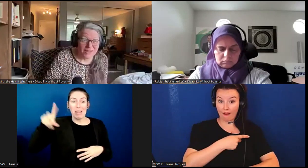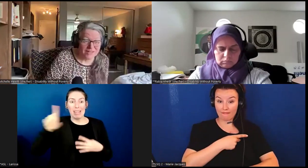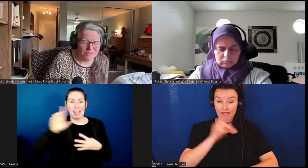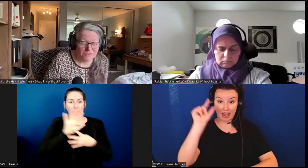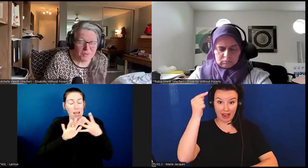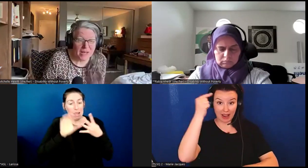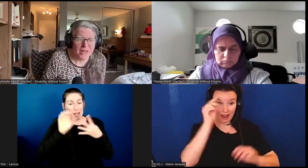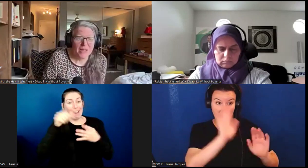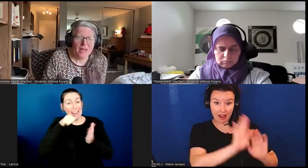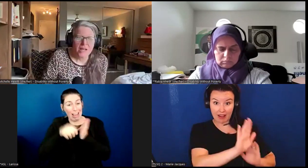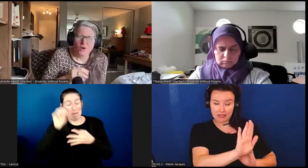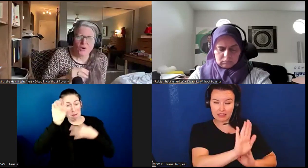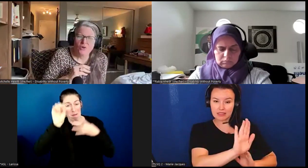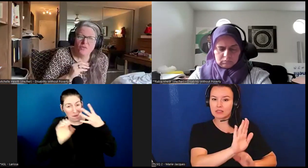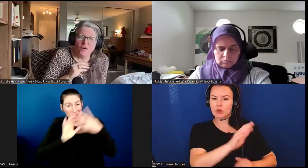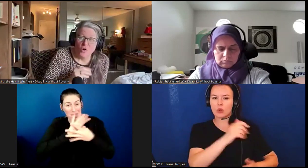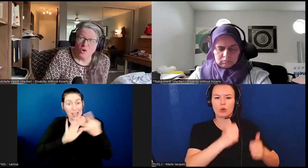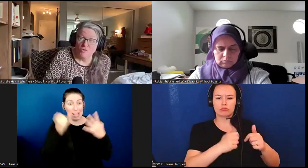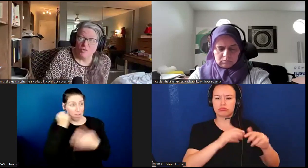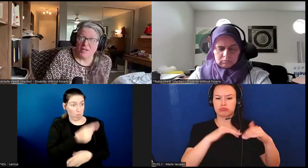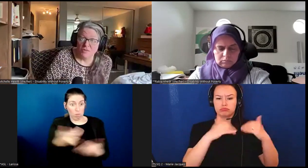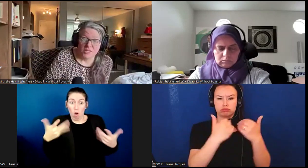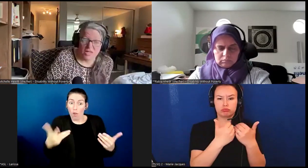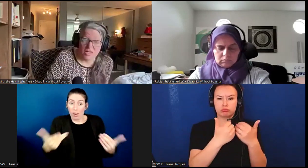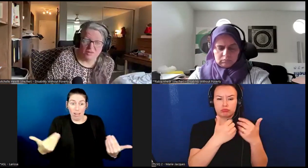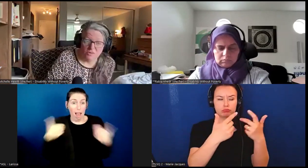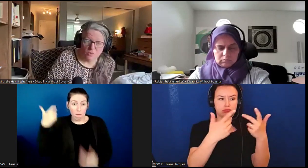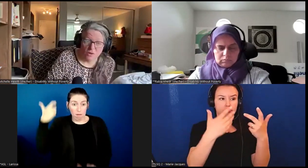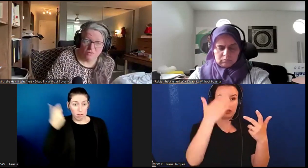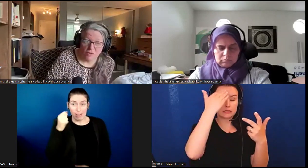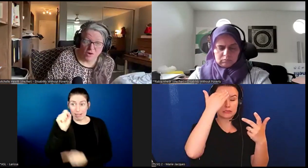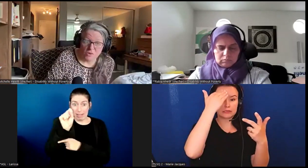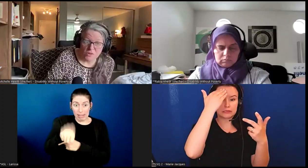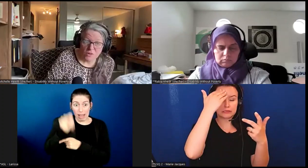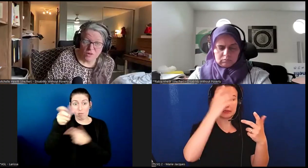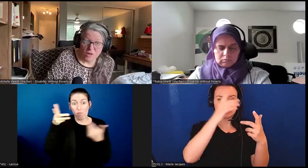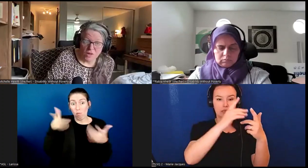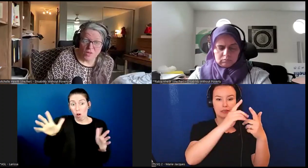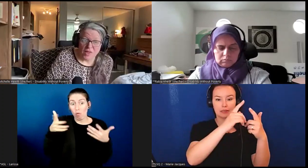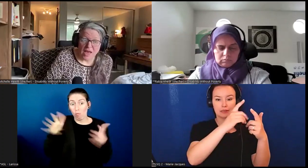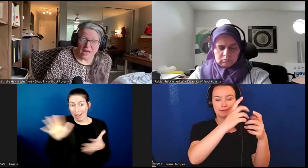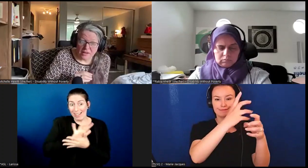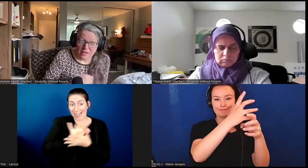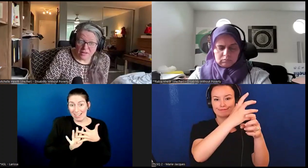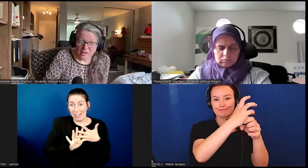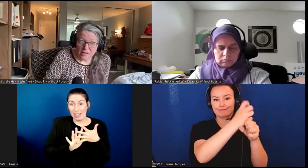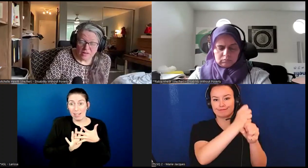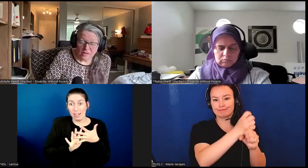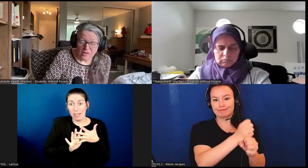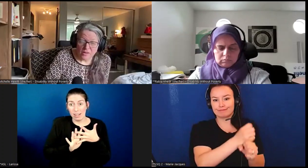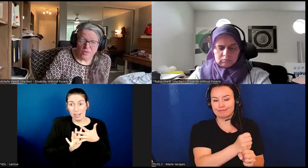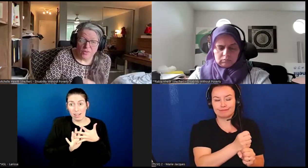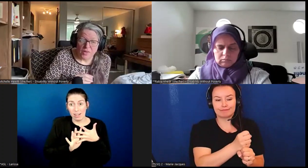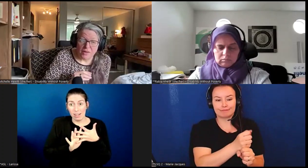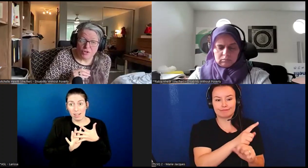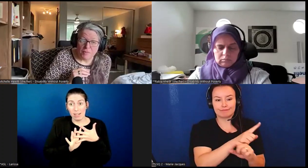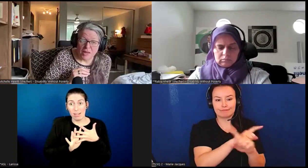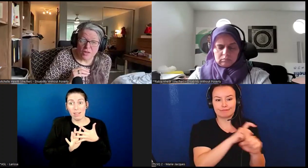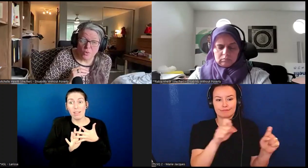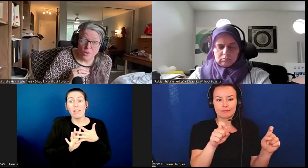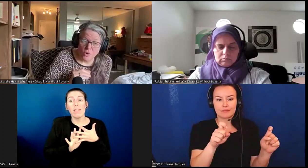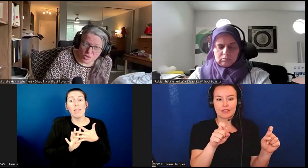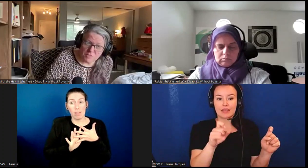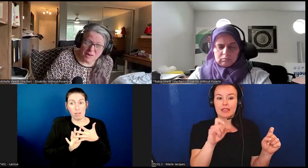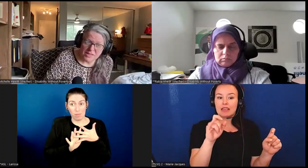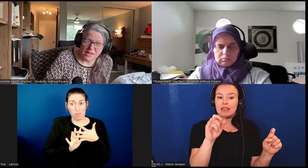know, letters everywhere. So if you have already received one of those, then that should make